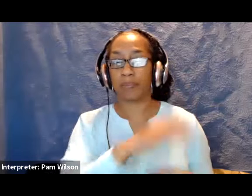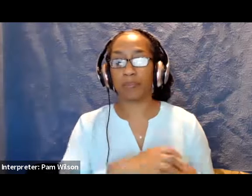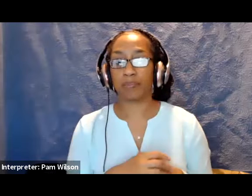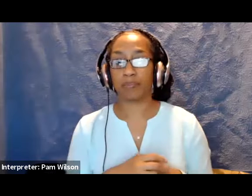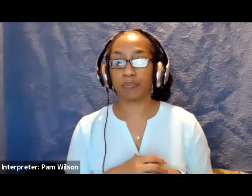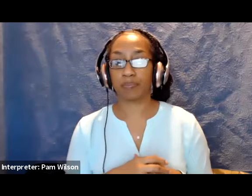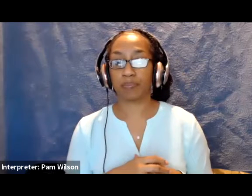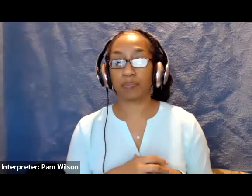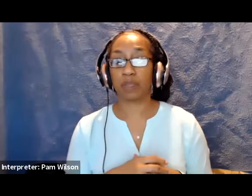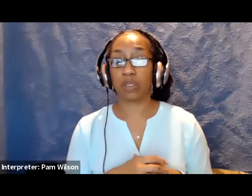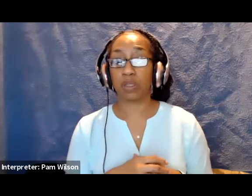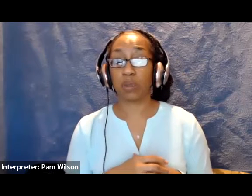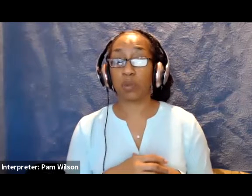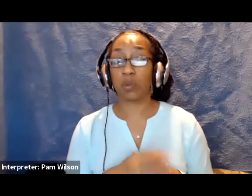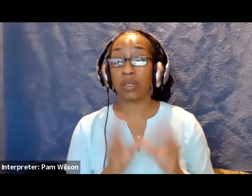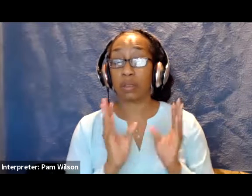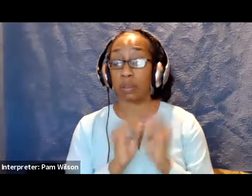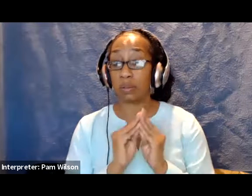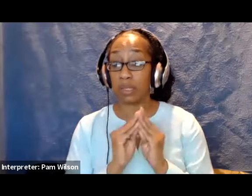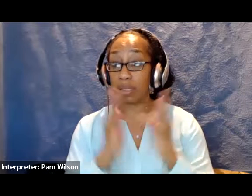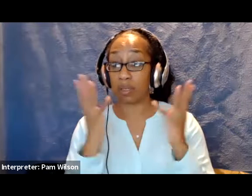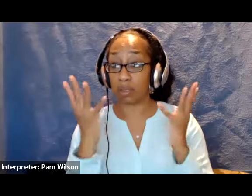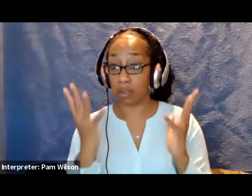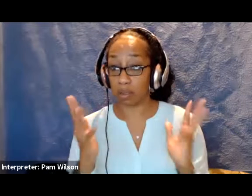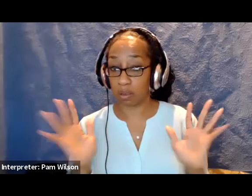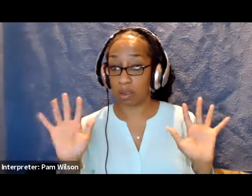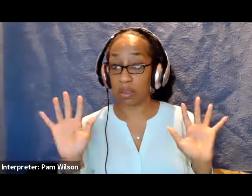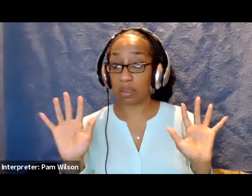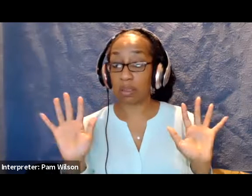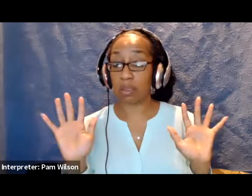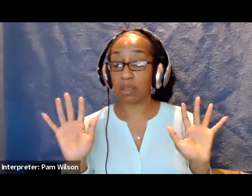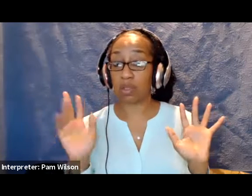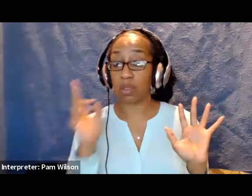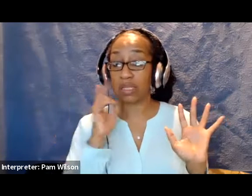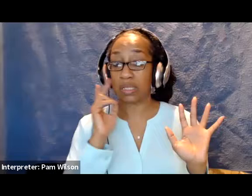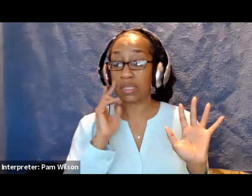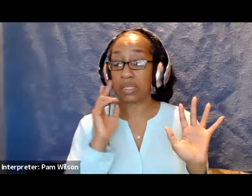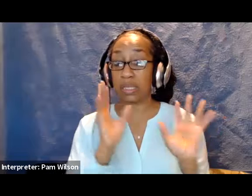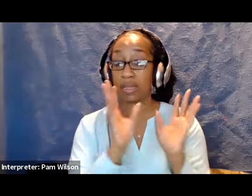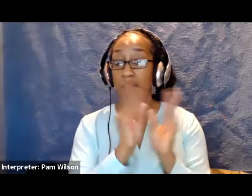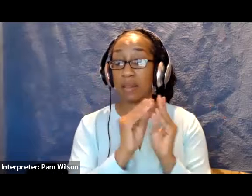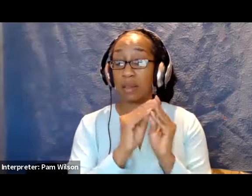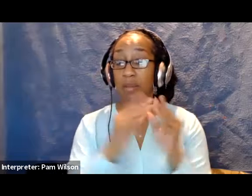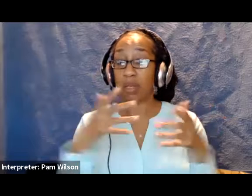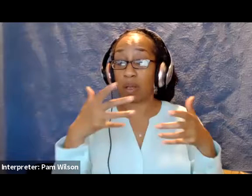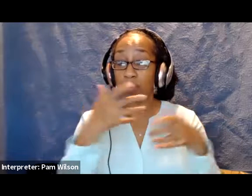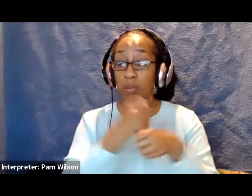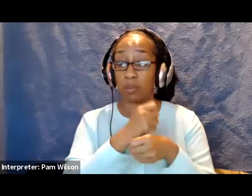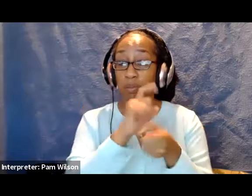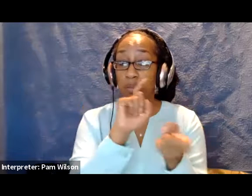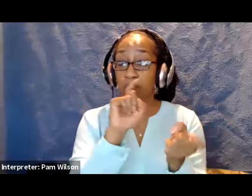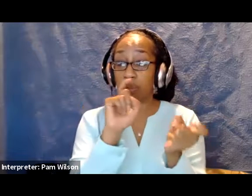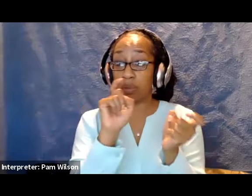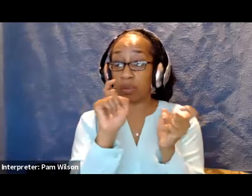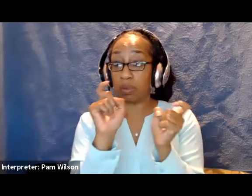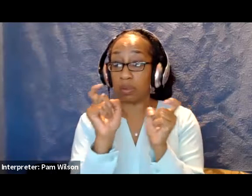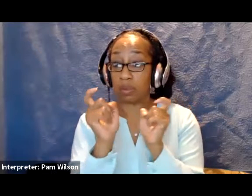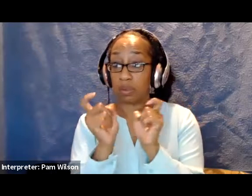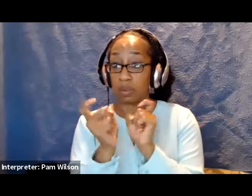Once the meeting is done, you are going to see that it is being converted. And this can take a couple of minutes.